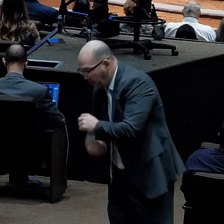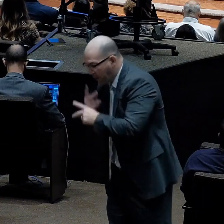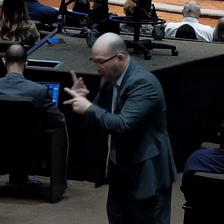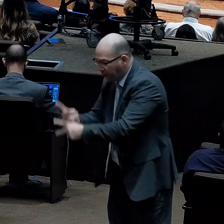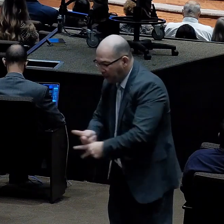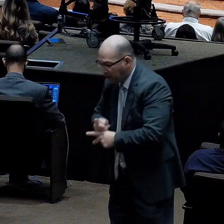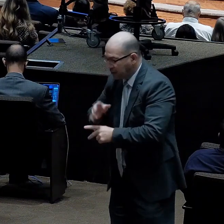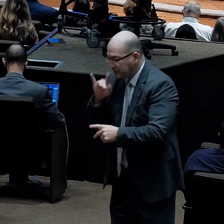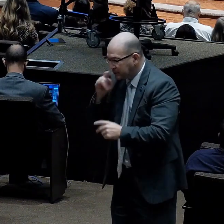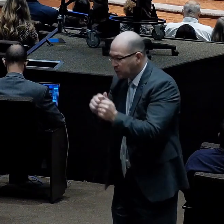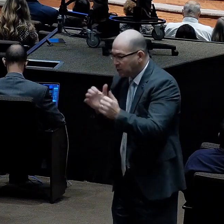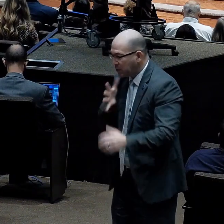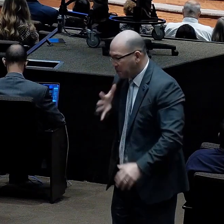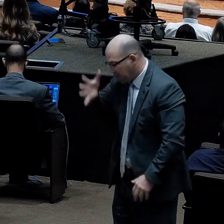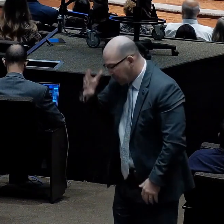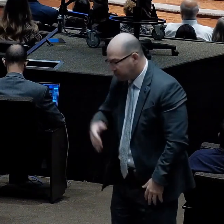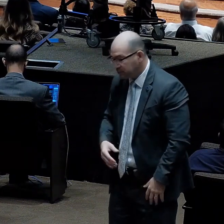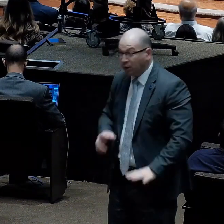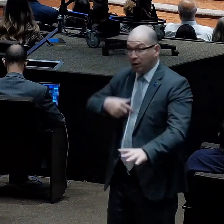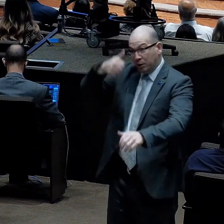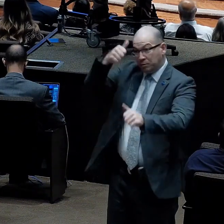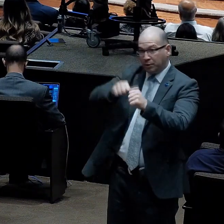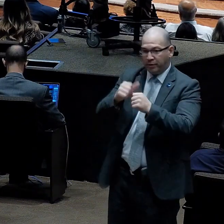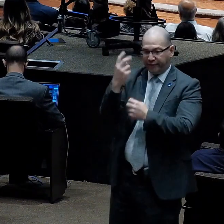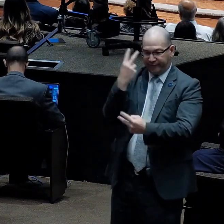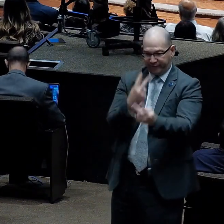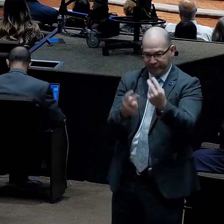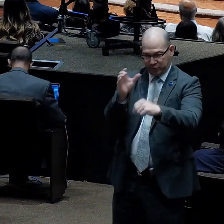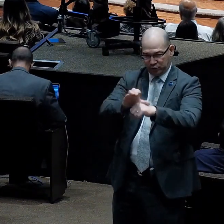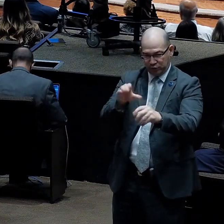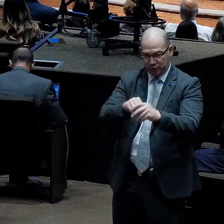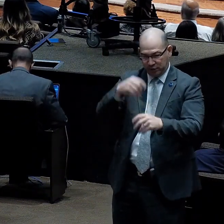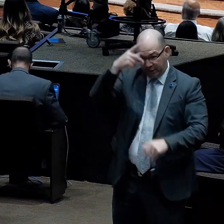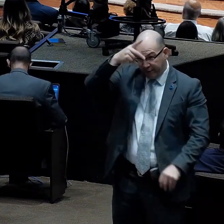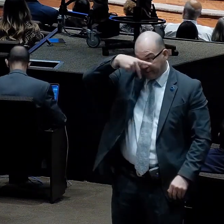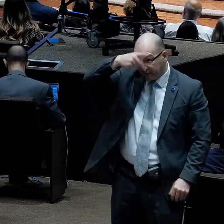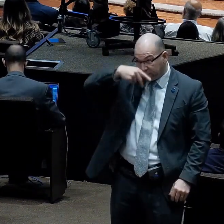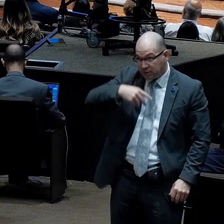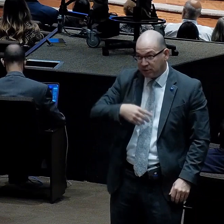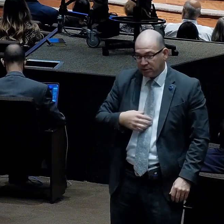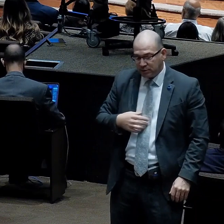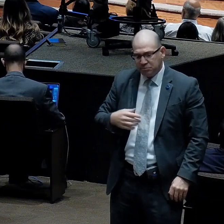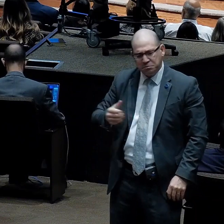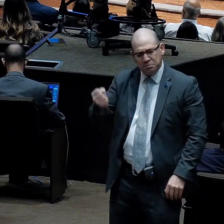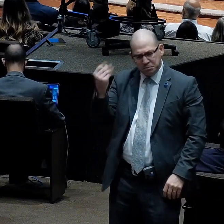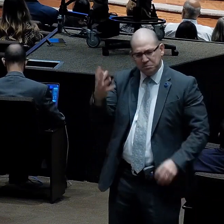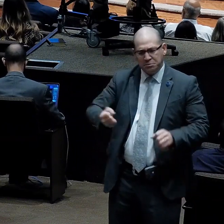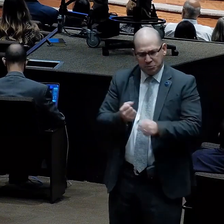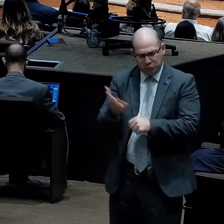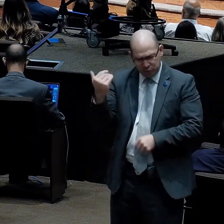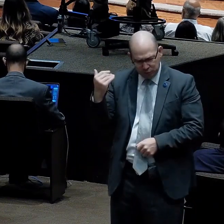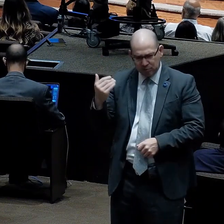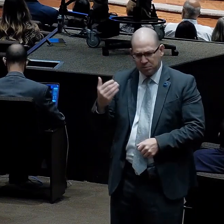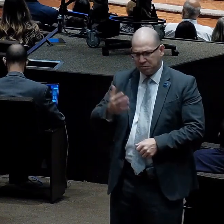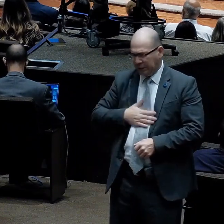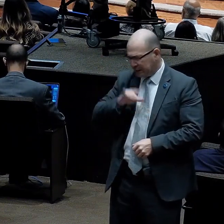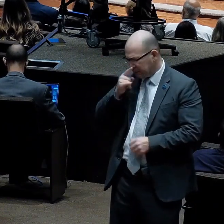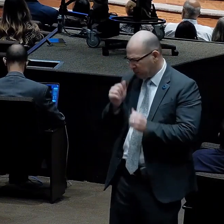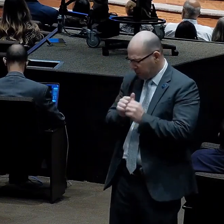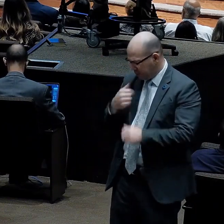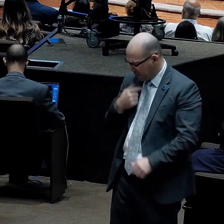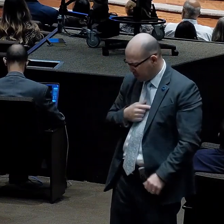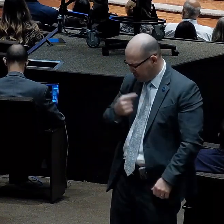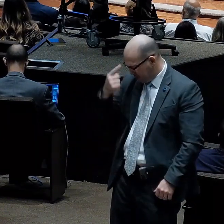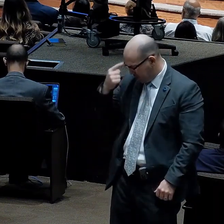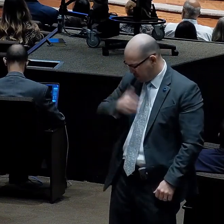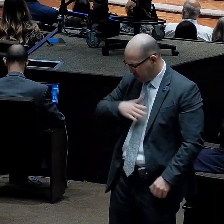I remember visiting a church in the Philippines, and that particular trip years ago, we had our children with us. I think Matthew might have been 6 or 7